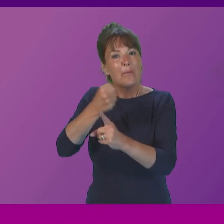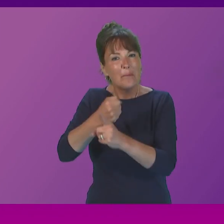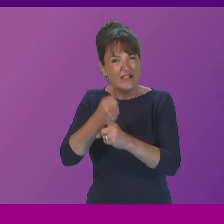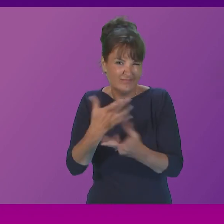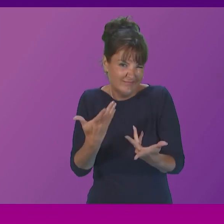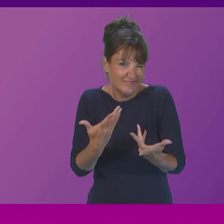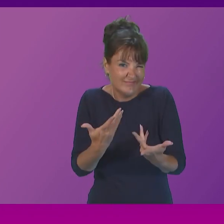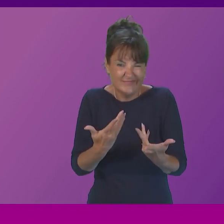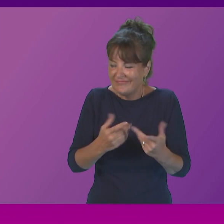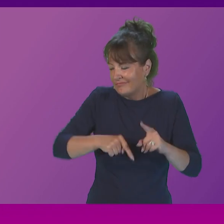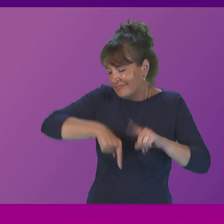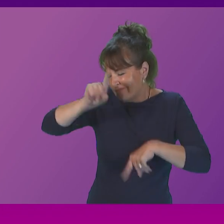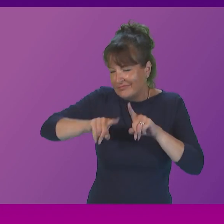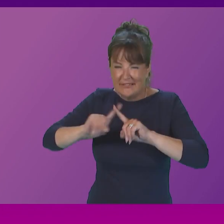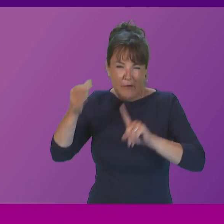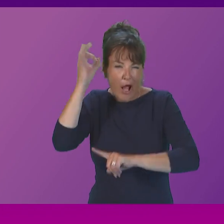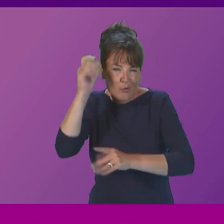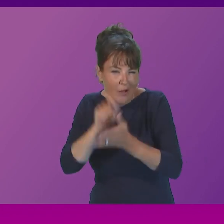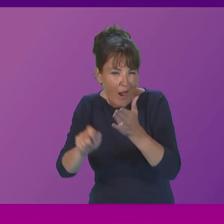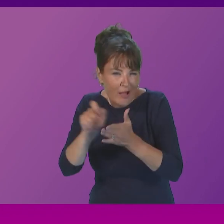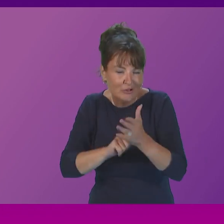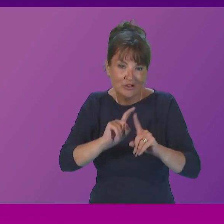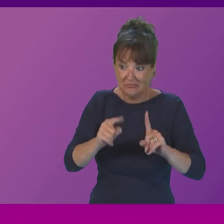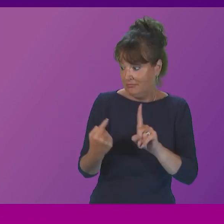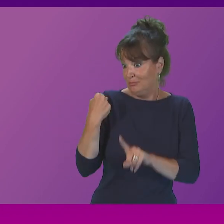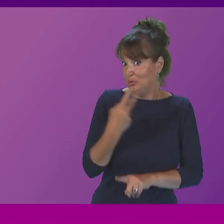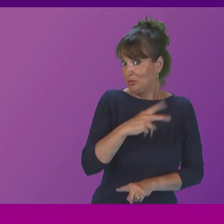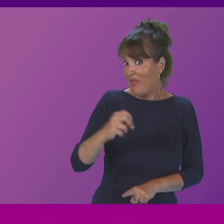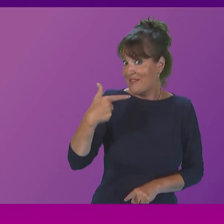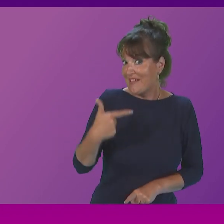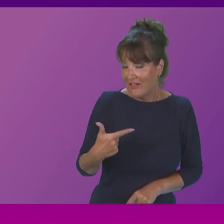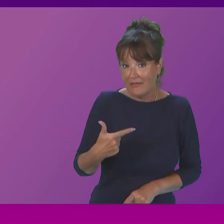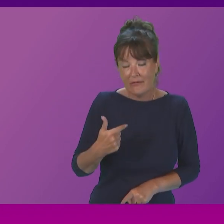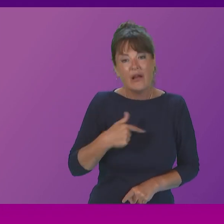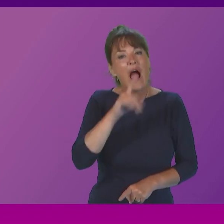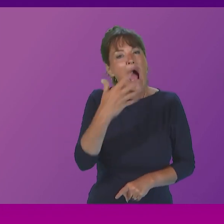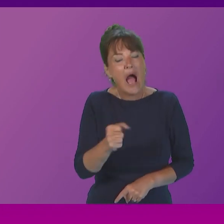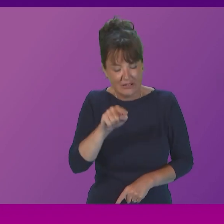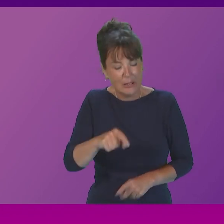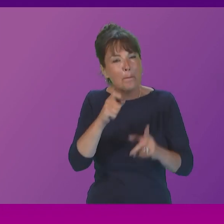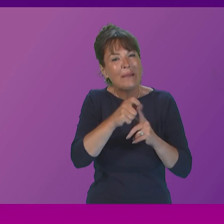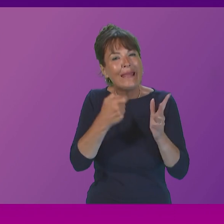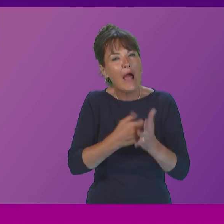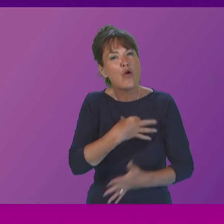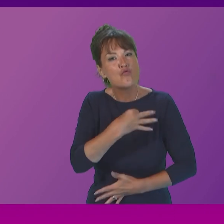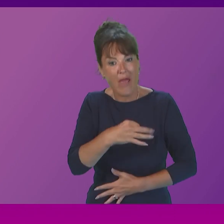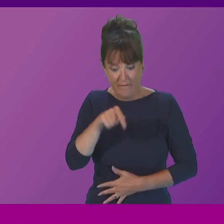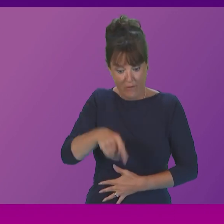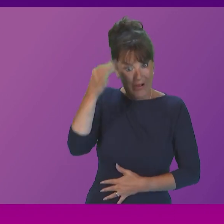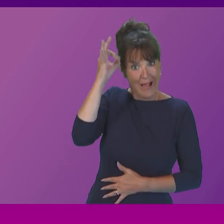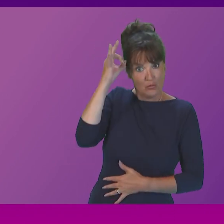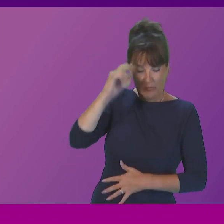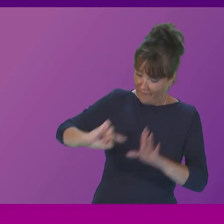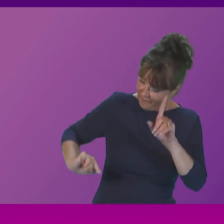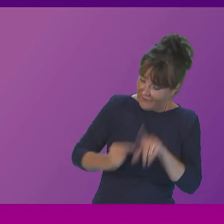in various local campaigns. And then in 2007, a proportional representation at local government level in Scotland